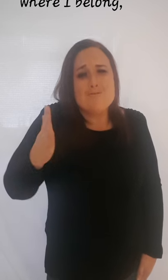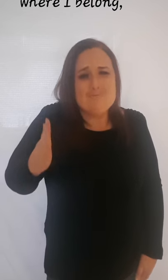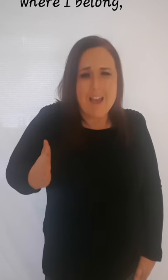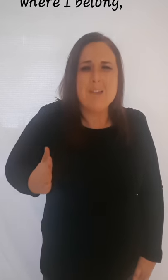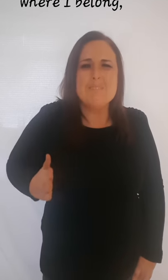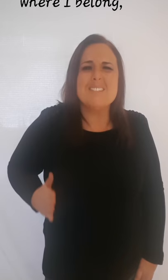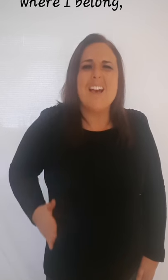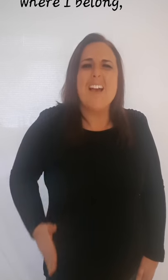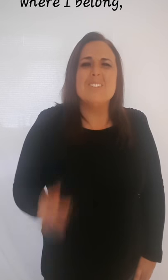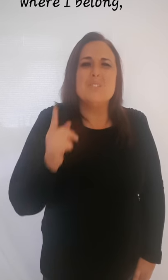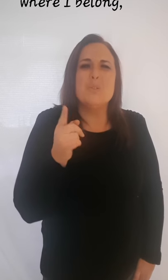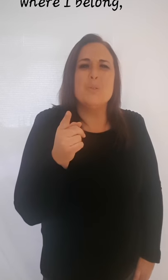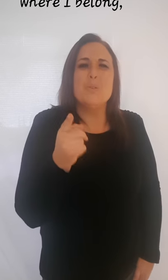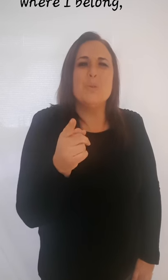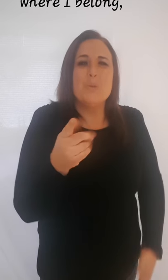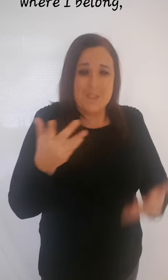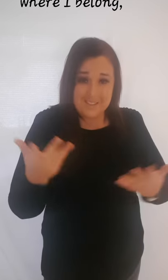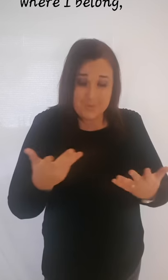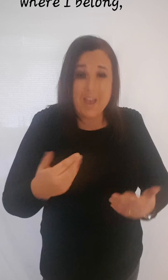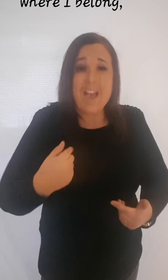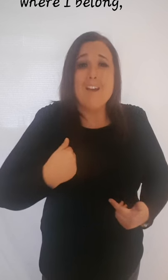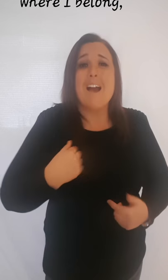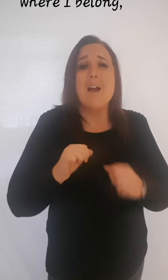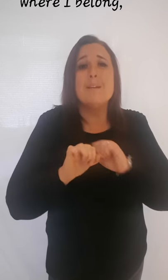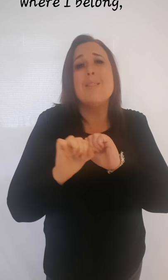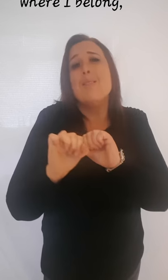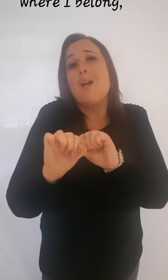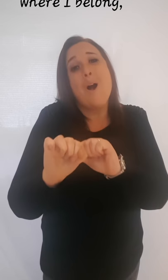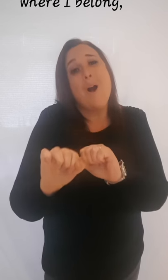right beside you. where I belong,